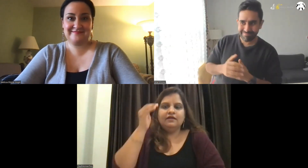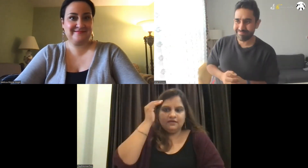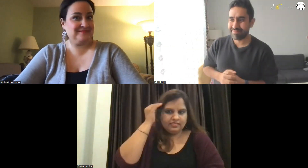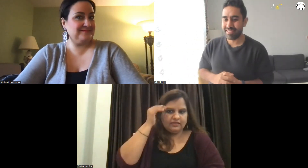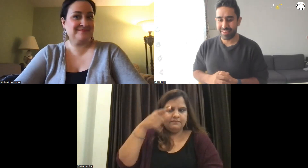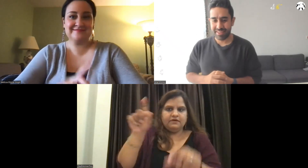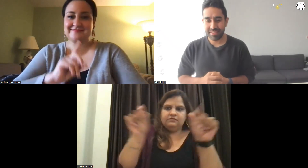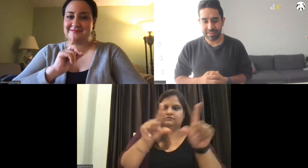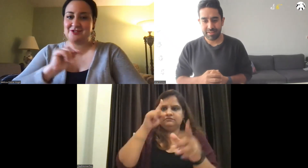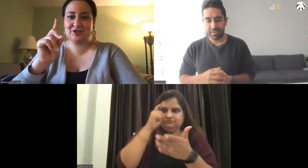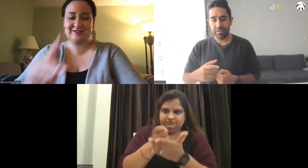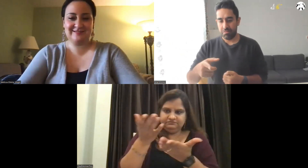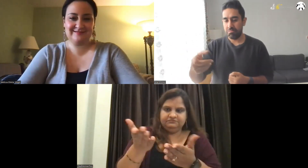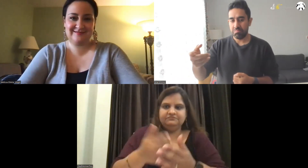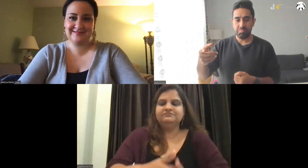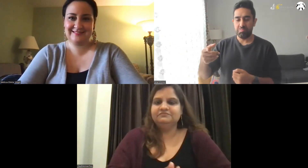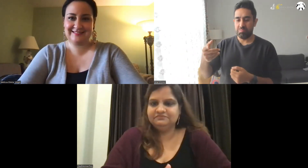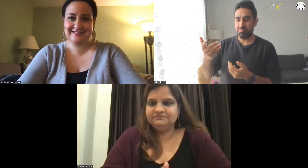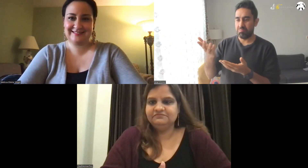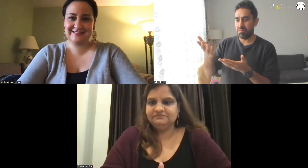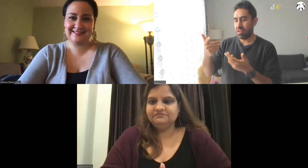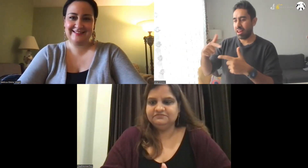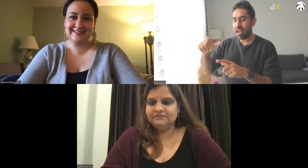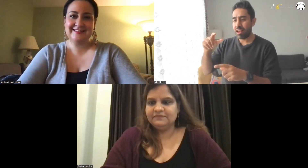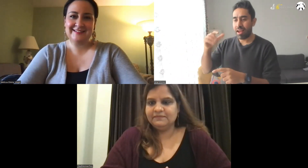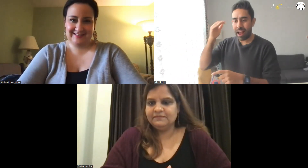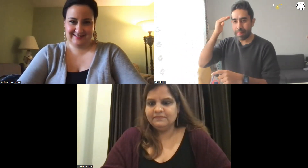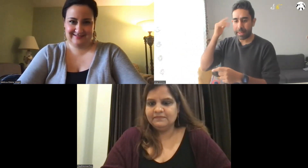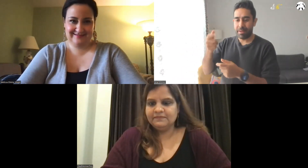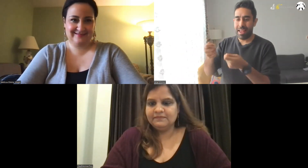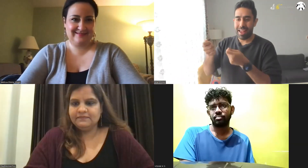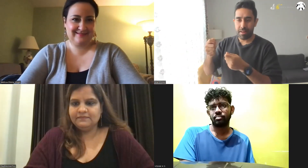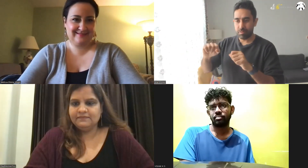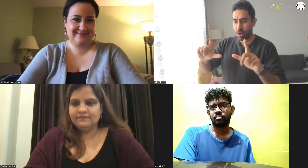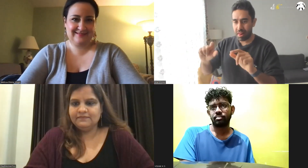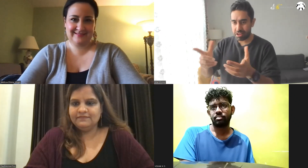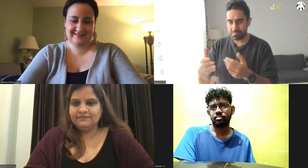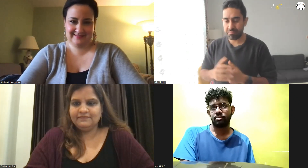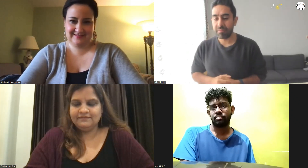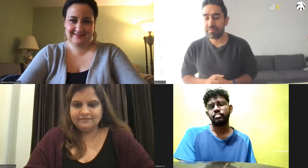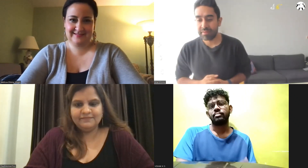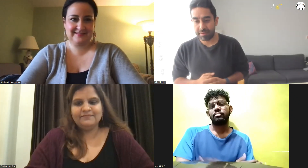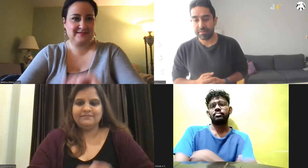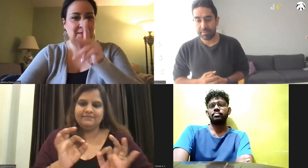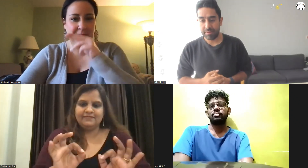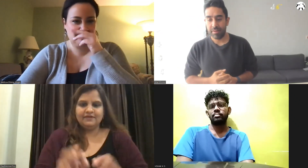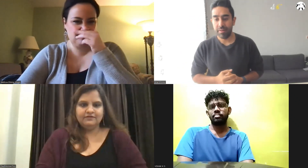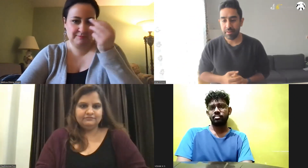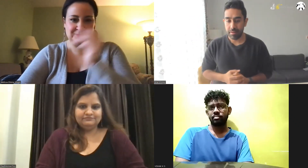queries, so I will request to pen to spotlight the person who